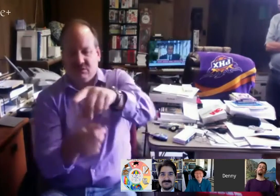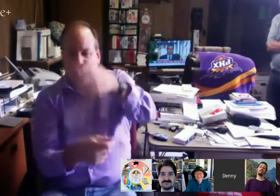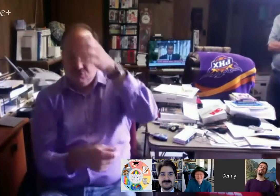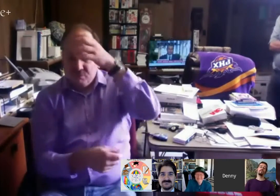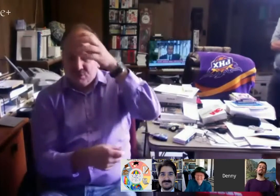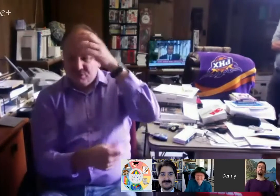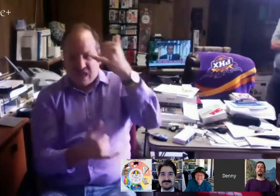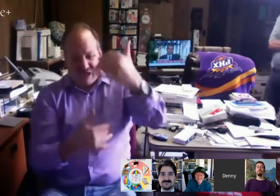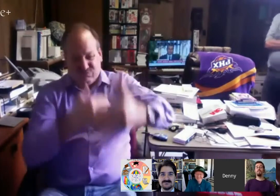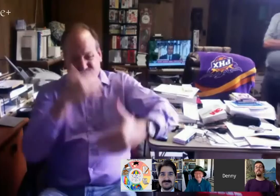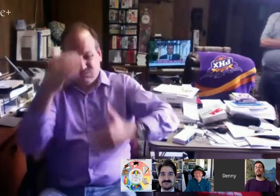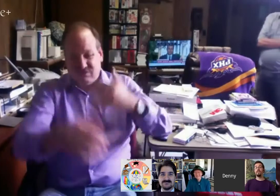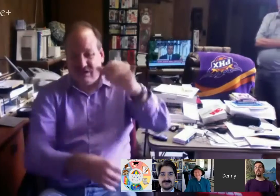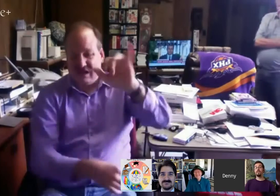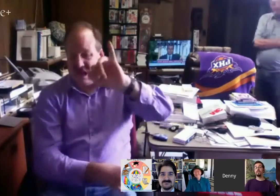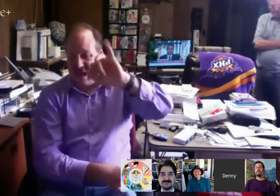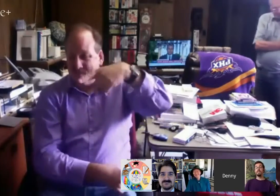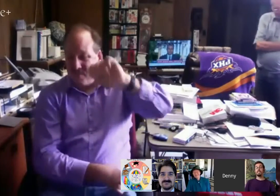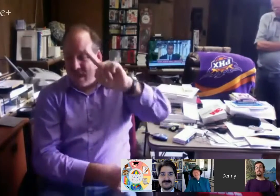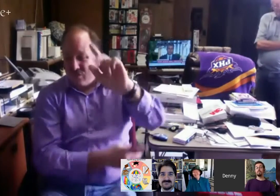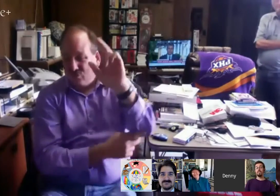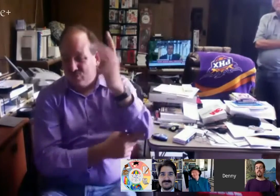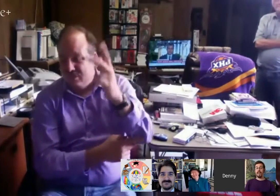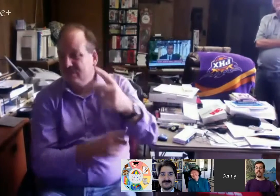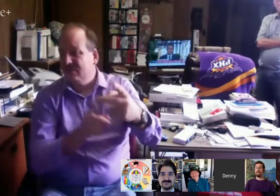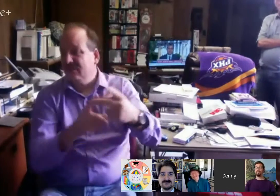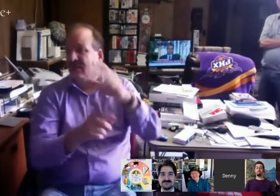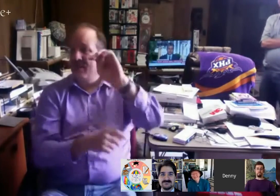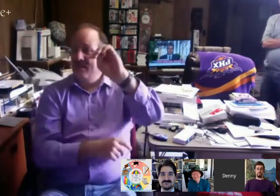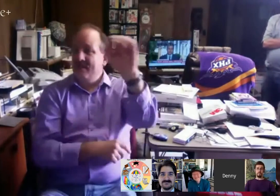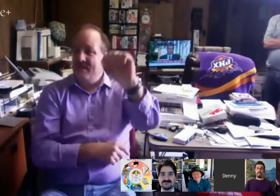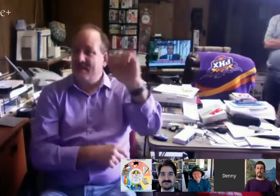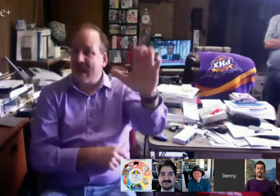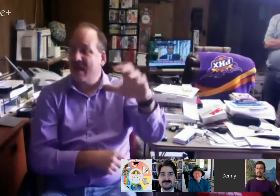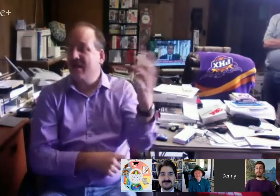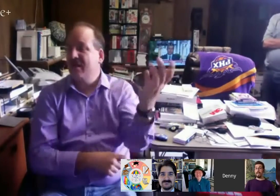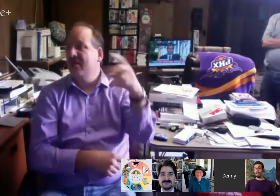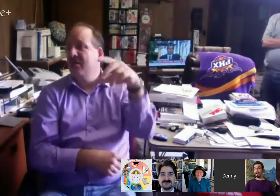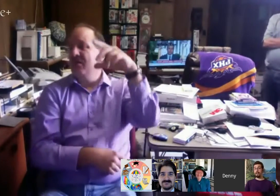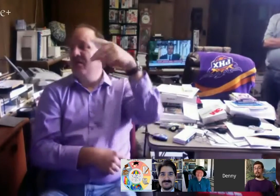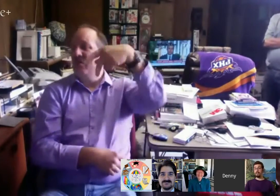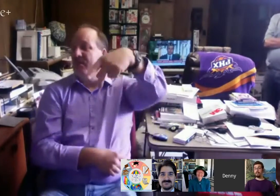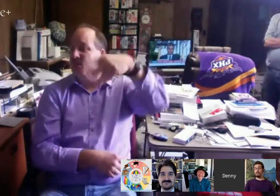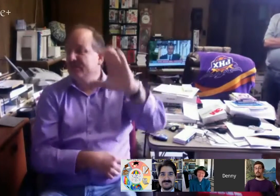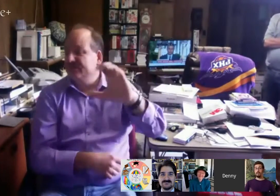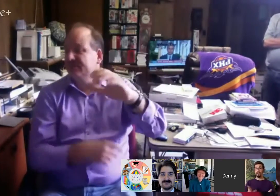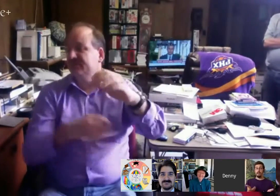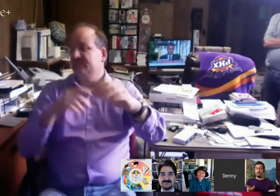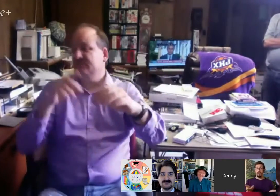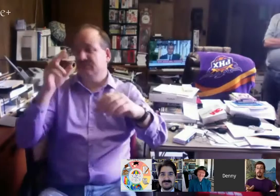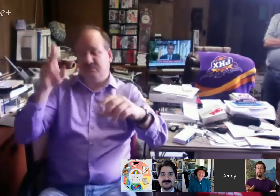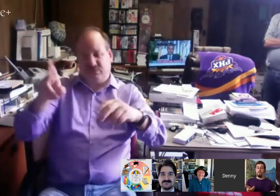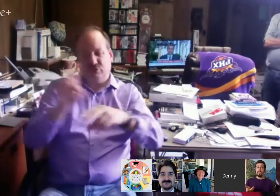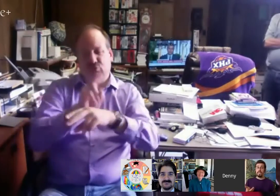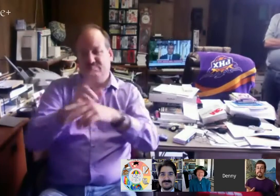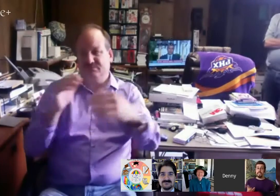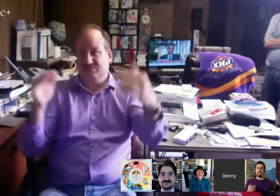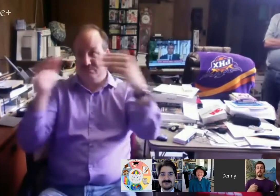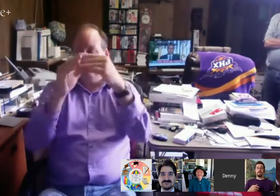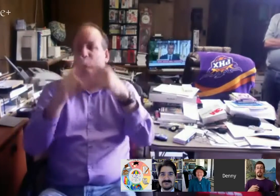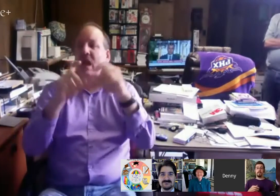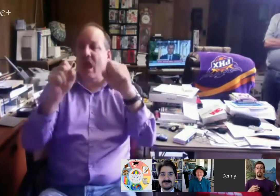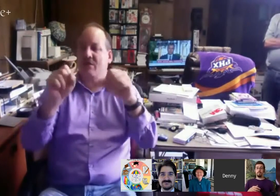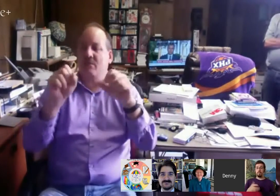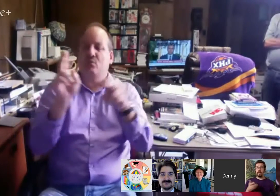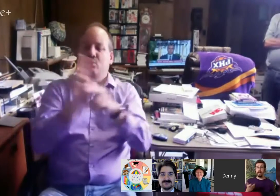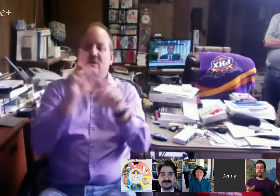computer programming and be able to fit the system to that, and then the PCs